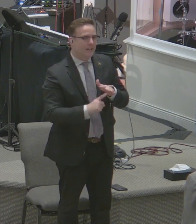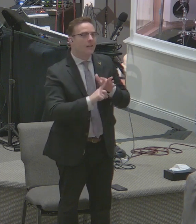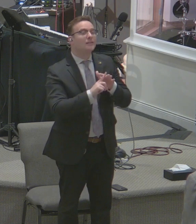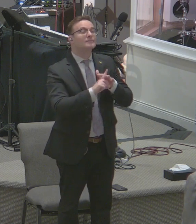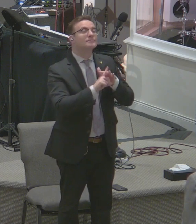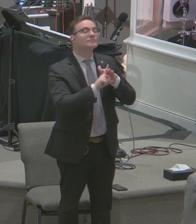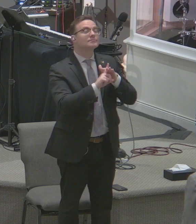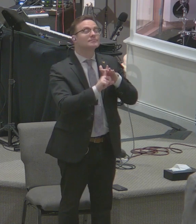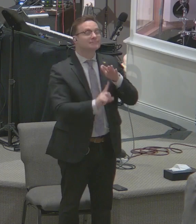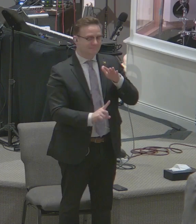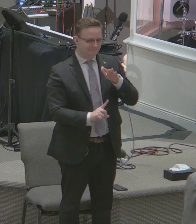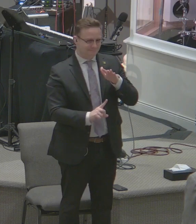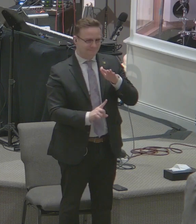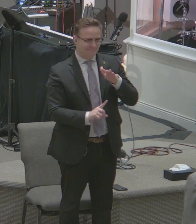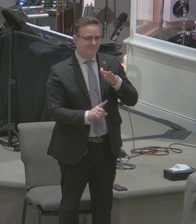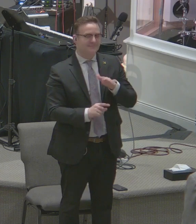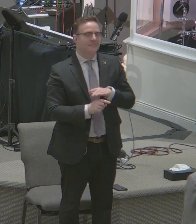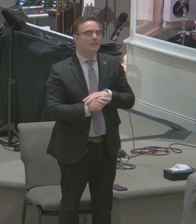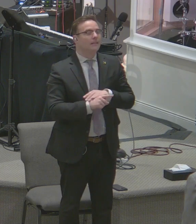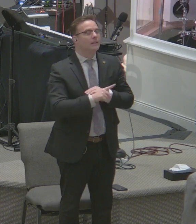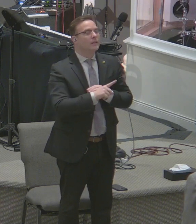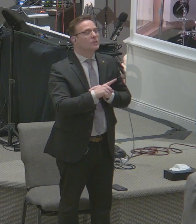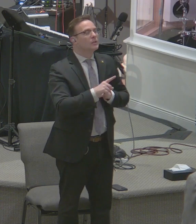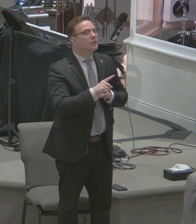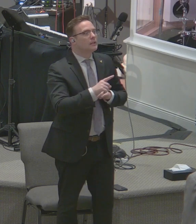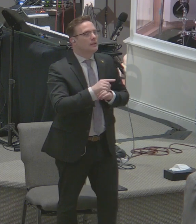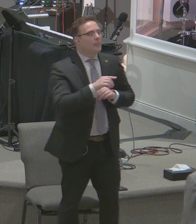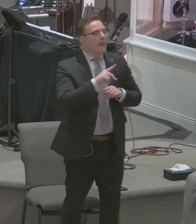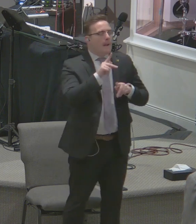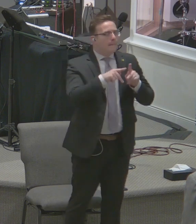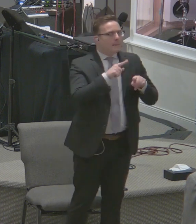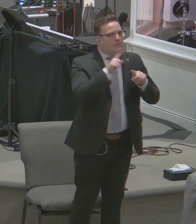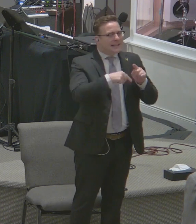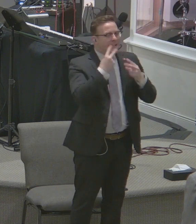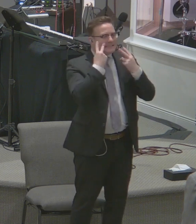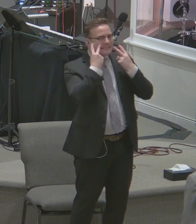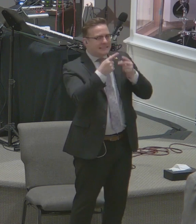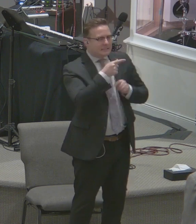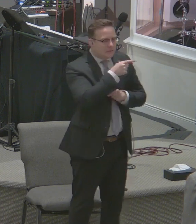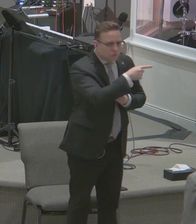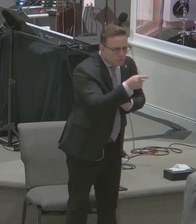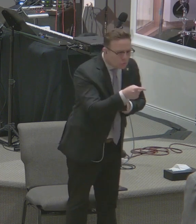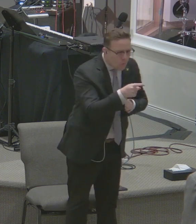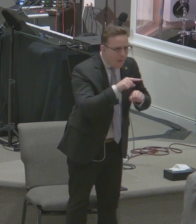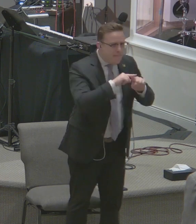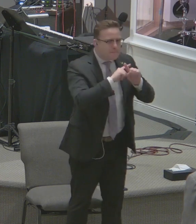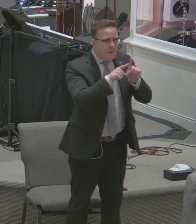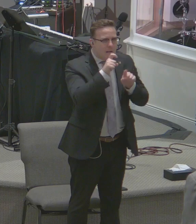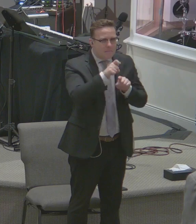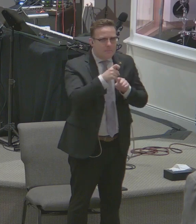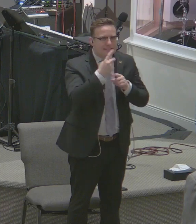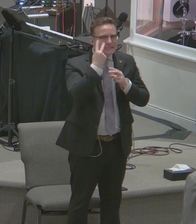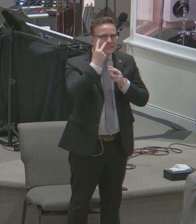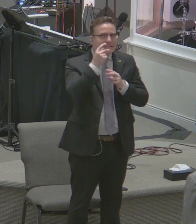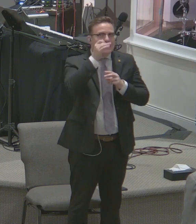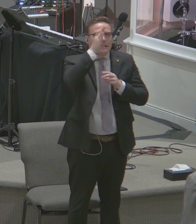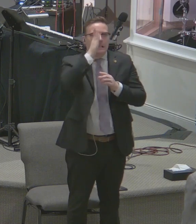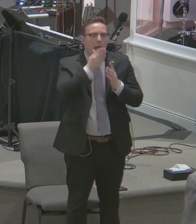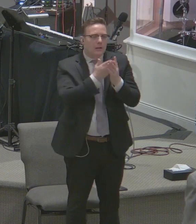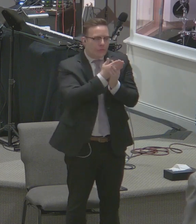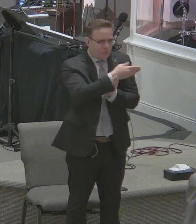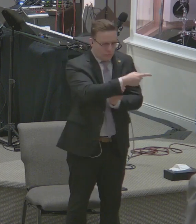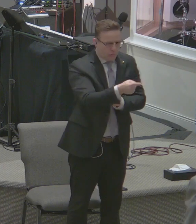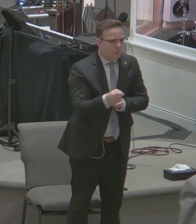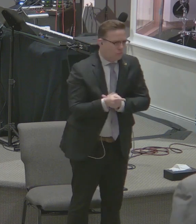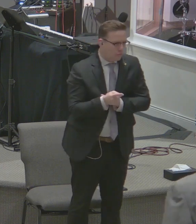it's absolutely people that are called to responsibilities, let them fulfill it. Do what you're called to do, but we all melt into